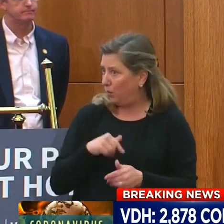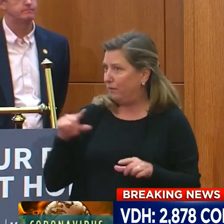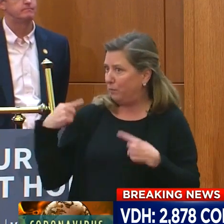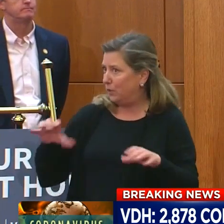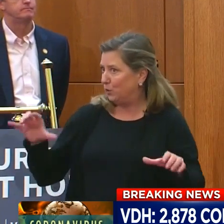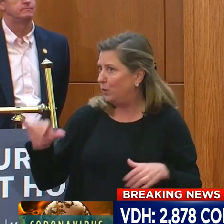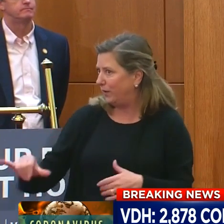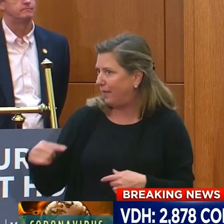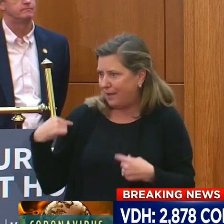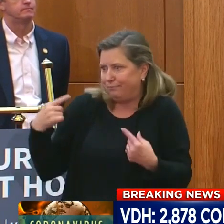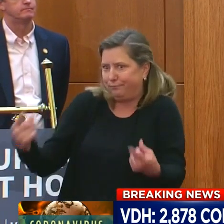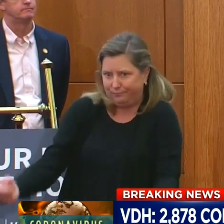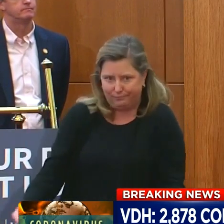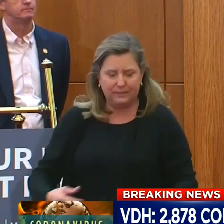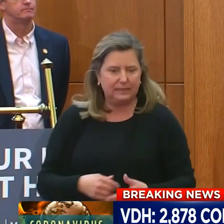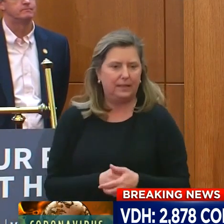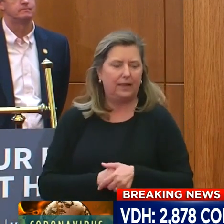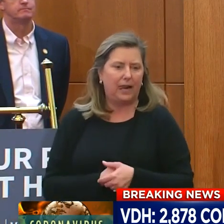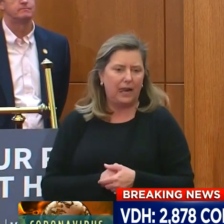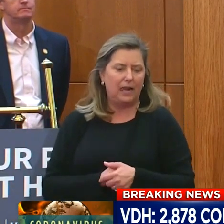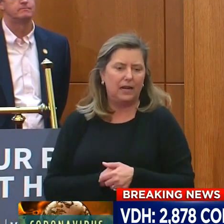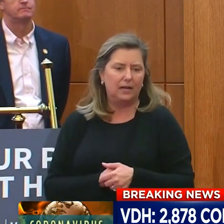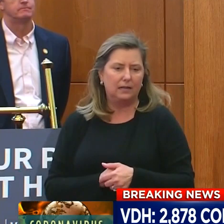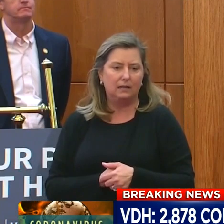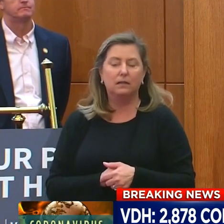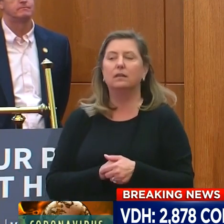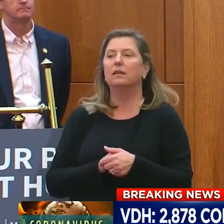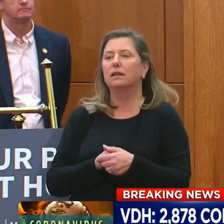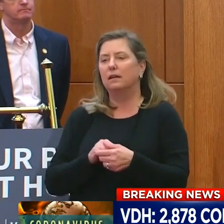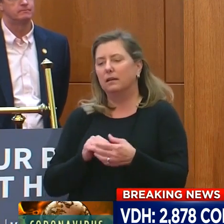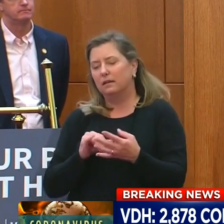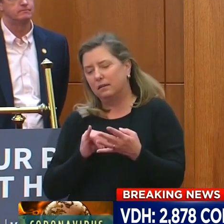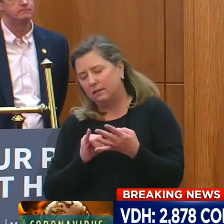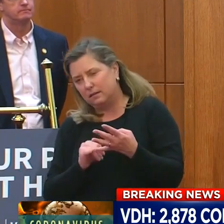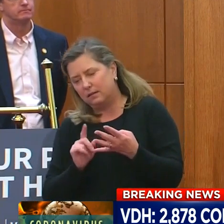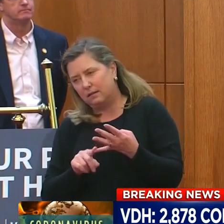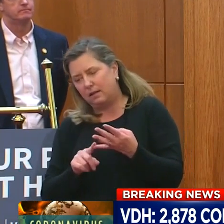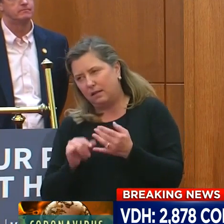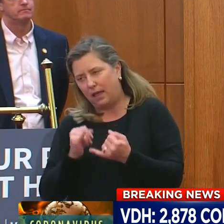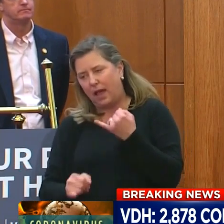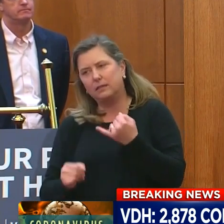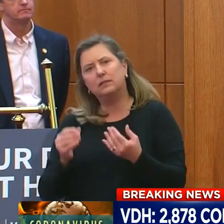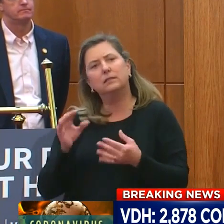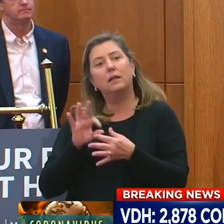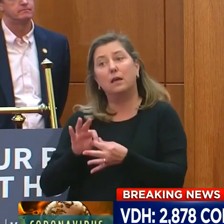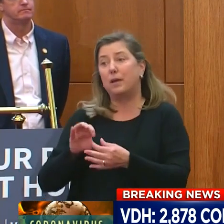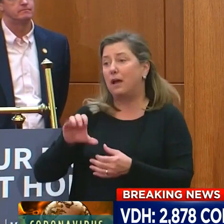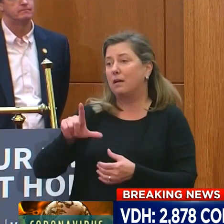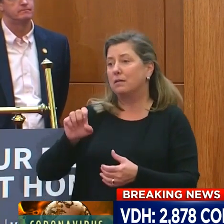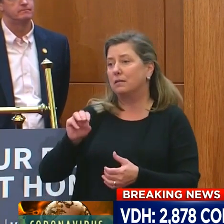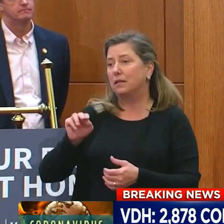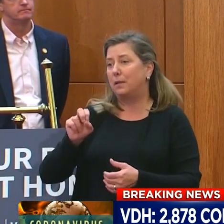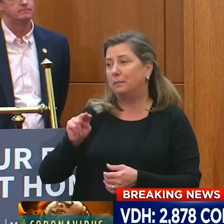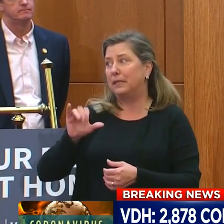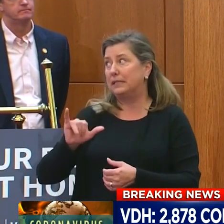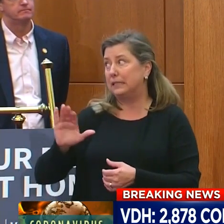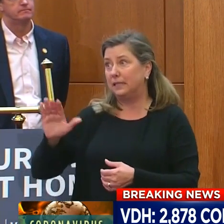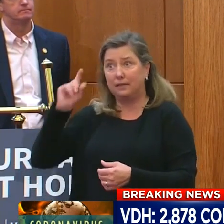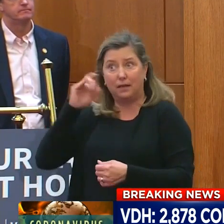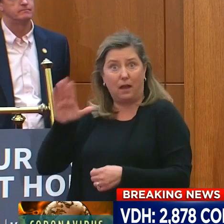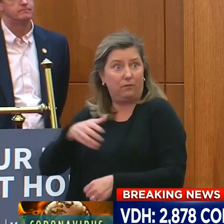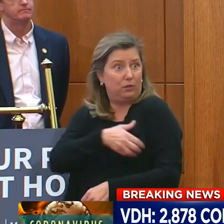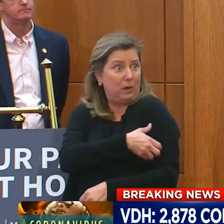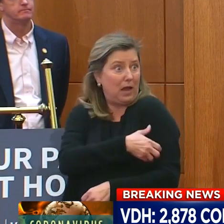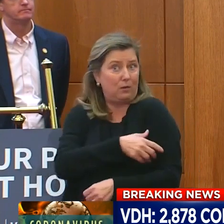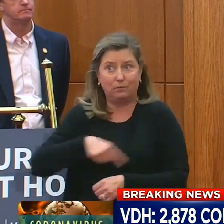that all along. And fourth and finally, with respect to the governor's clemency powers, many in this room